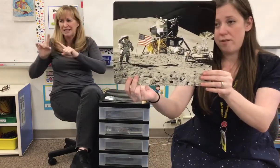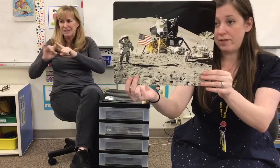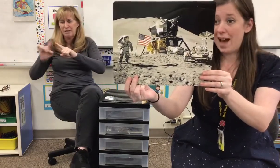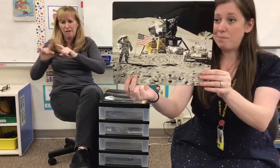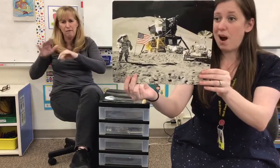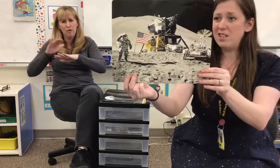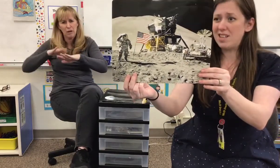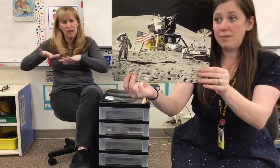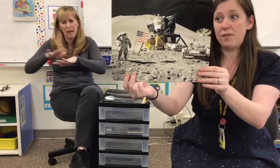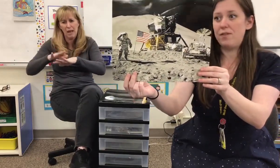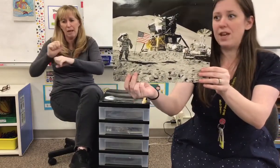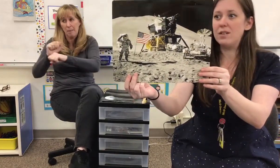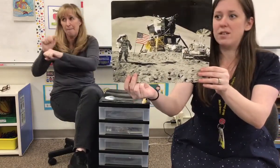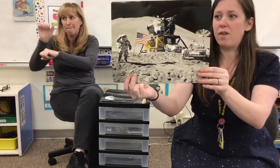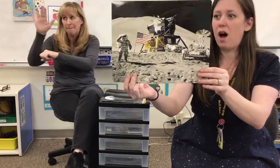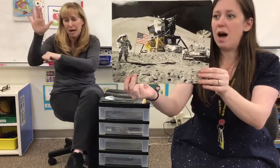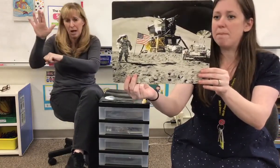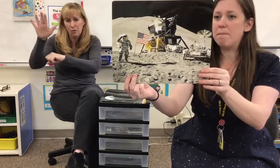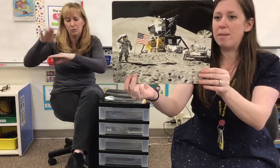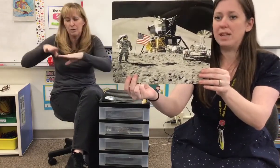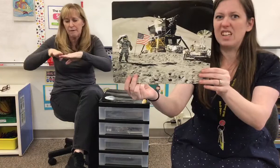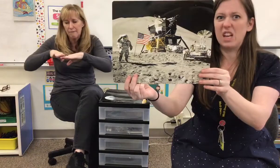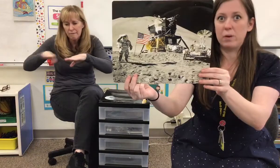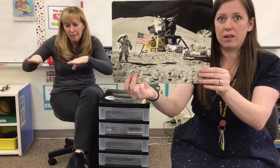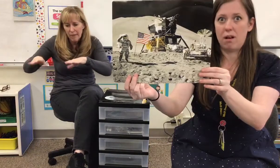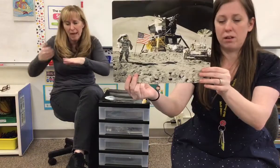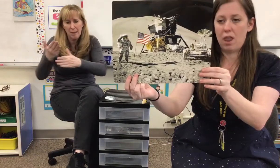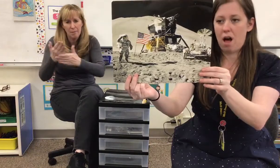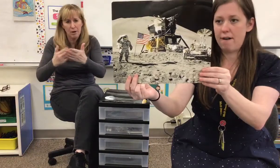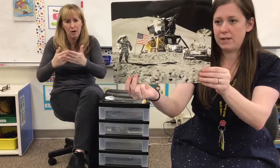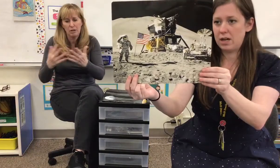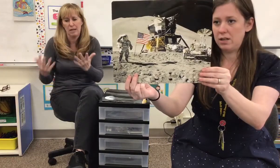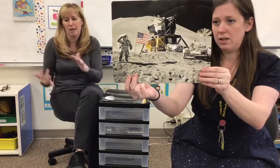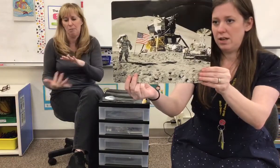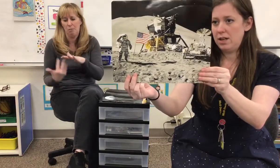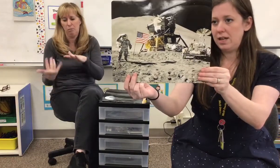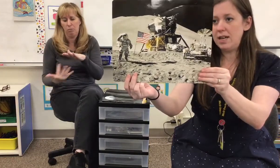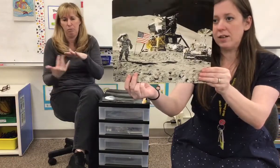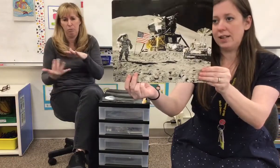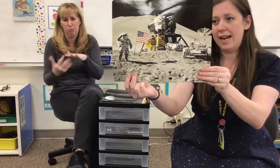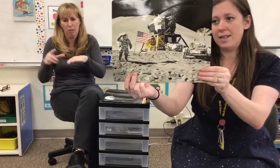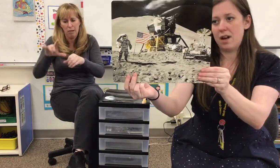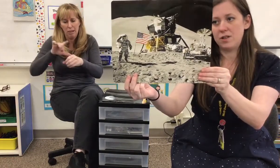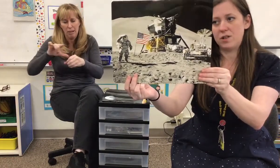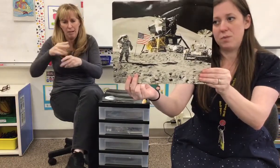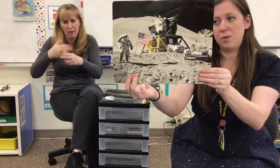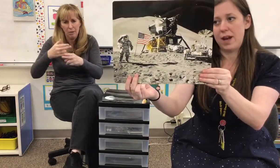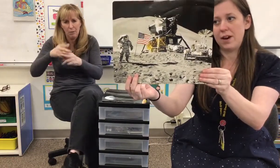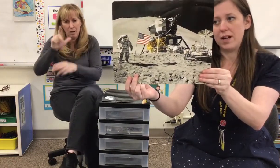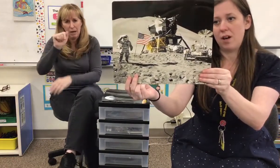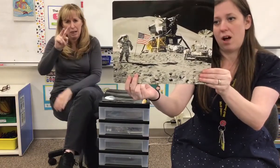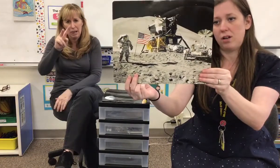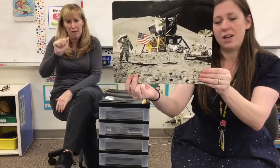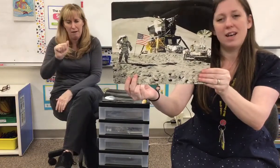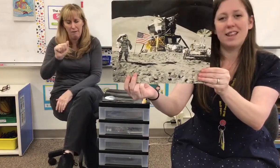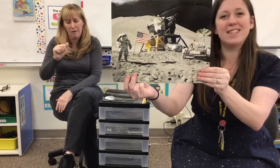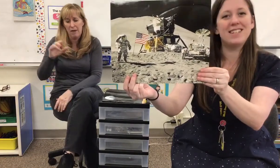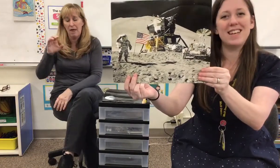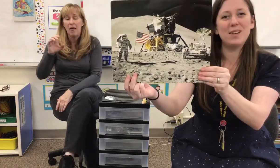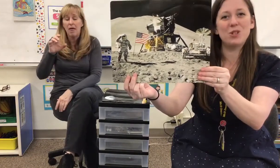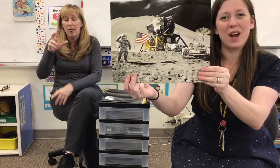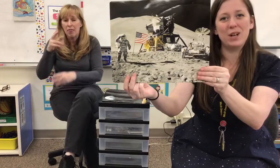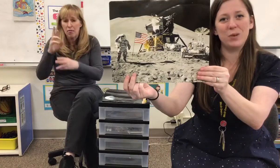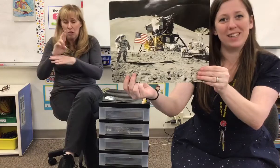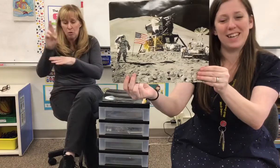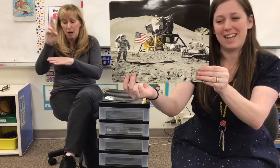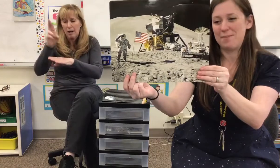mountains, flat parts, and even fields of hot, bubbling liquid called lava. Eagle landed on a smooth area called the